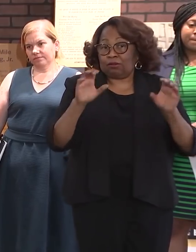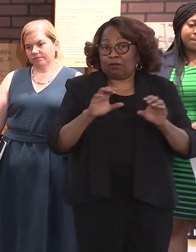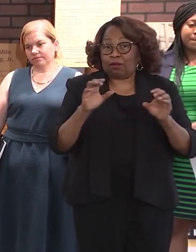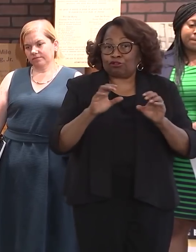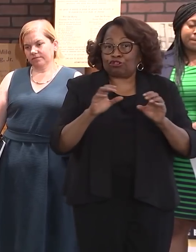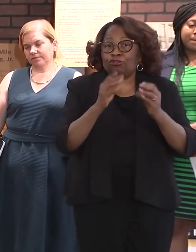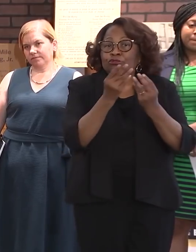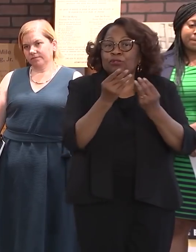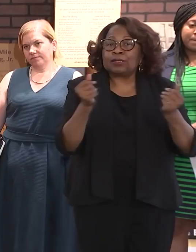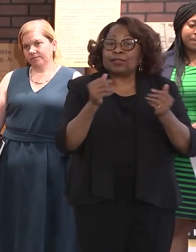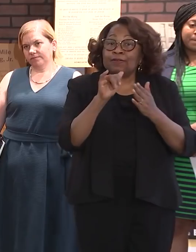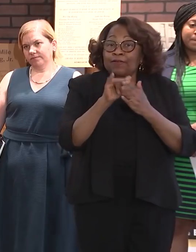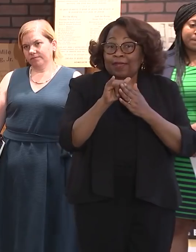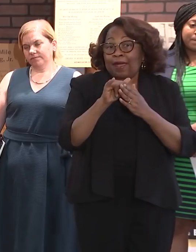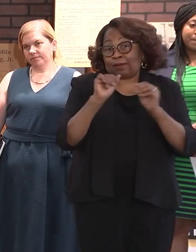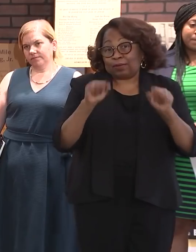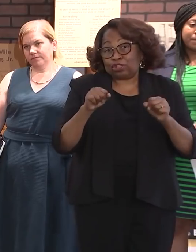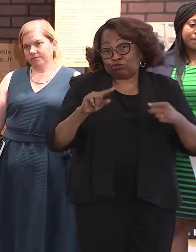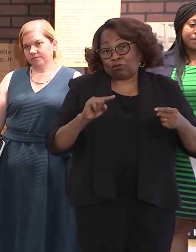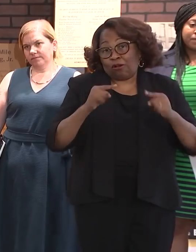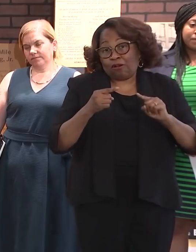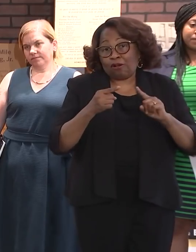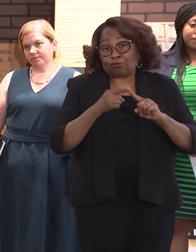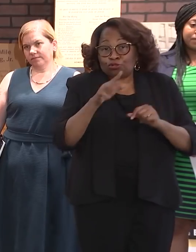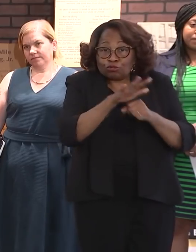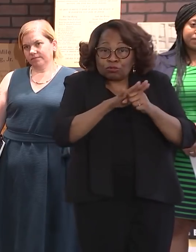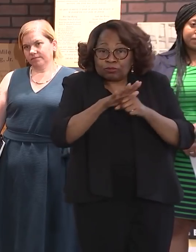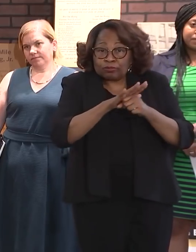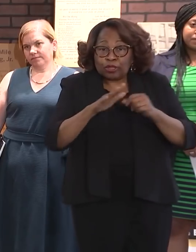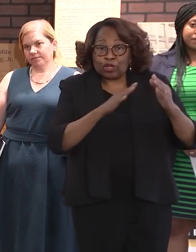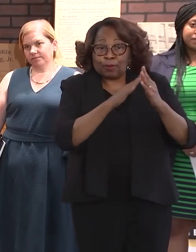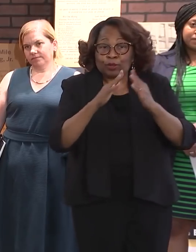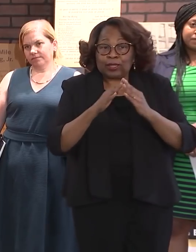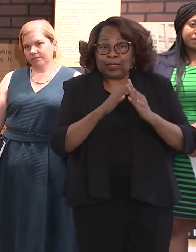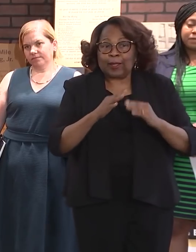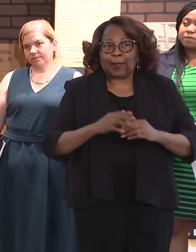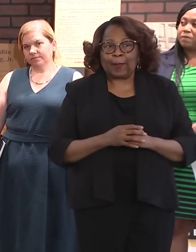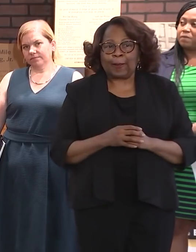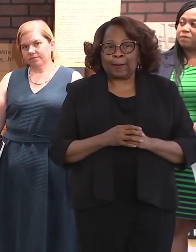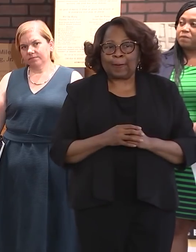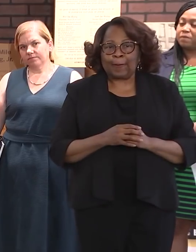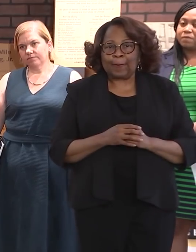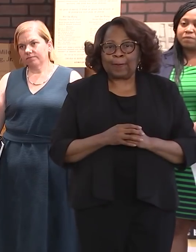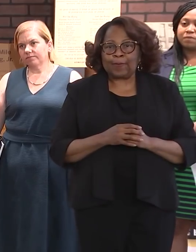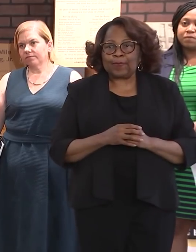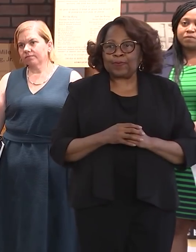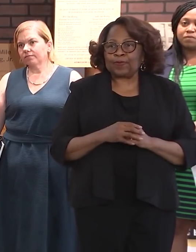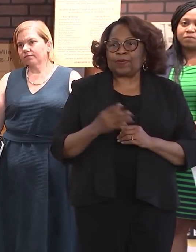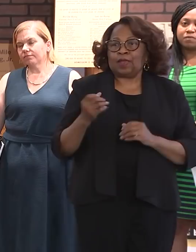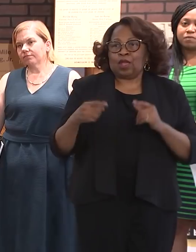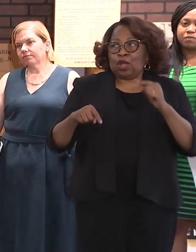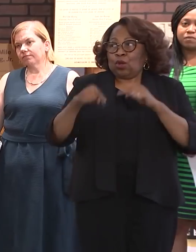to alleviate that potential harm to the local community. Mayor, if we can go